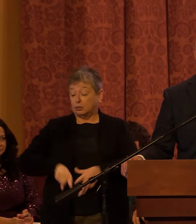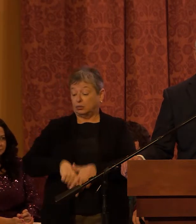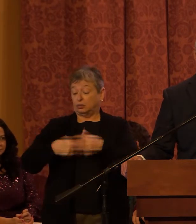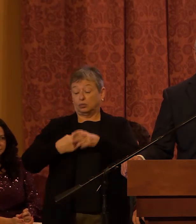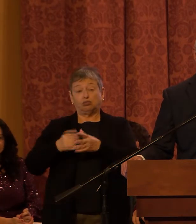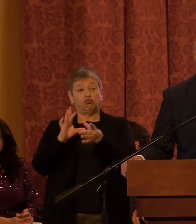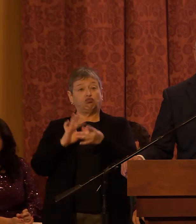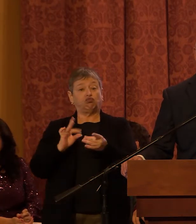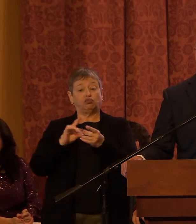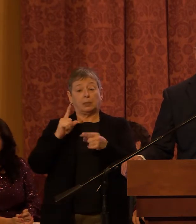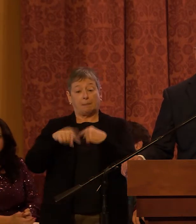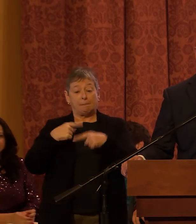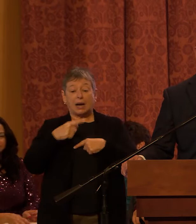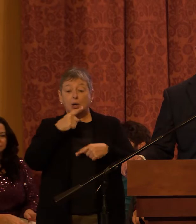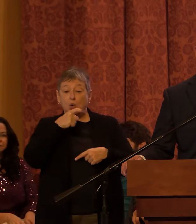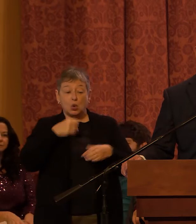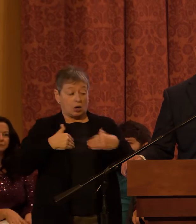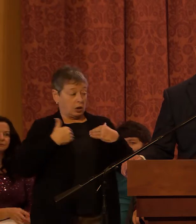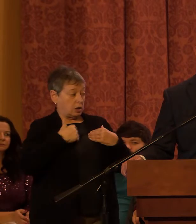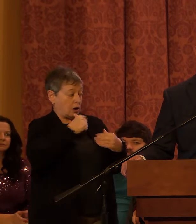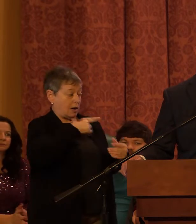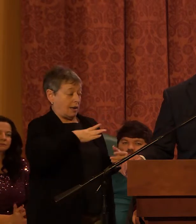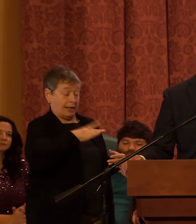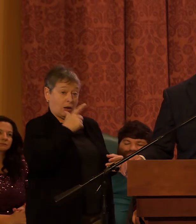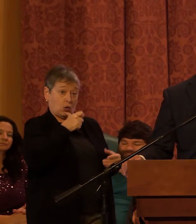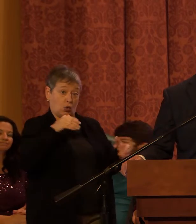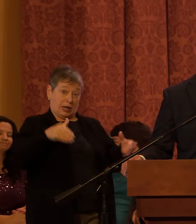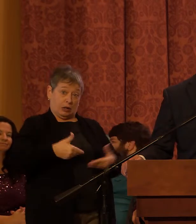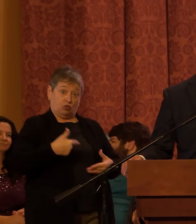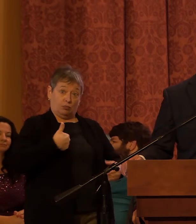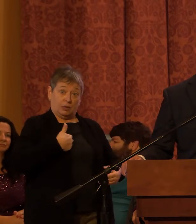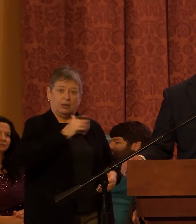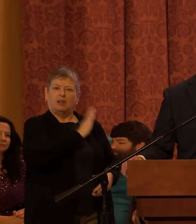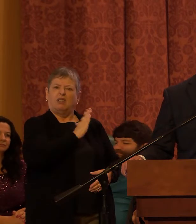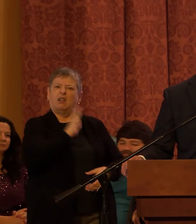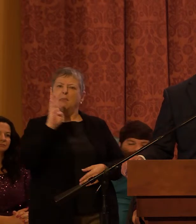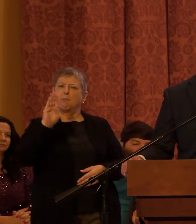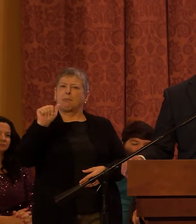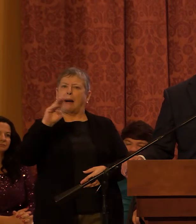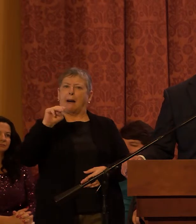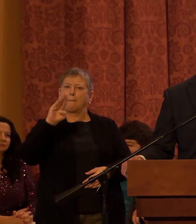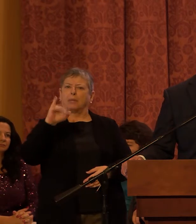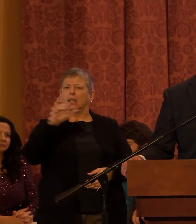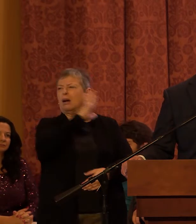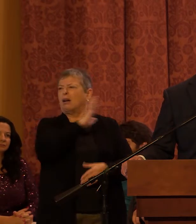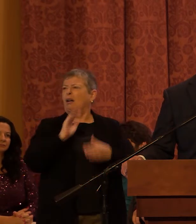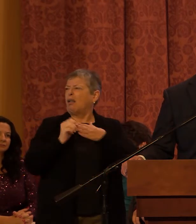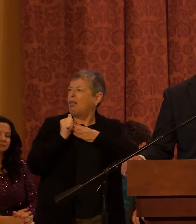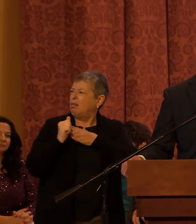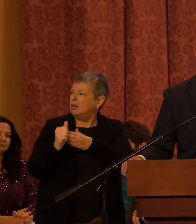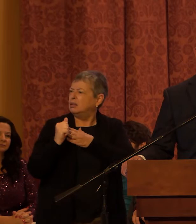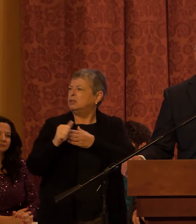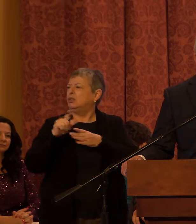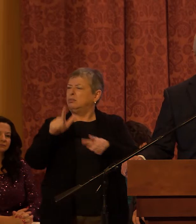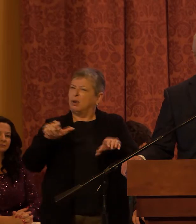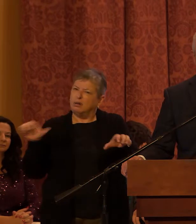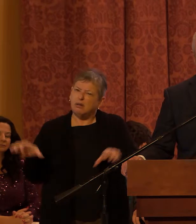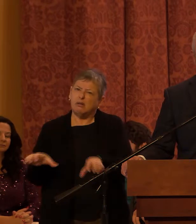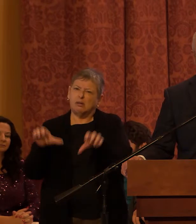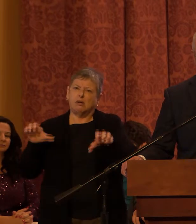about the young lady who just introduced me, and that's Bambi, for her leadership, her tireless work,